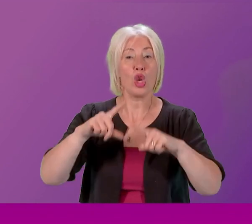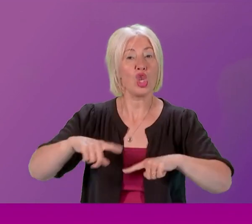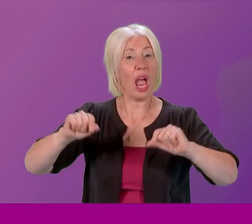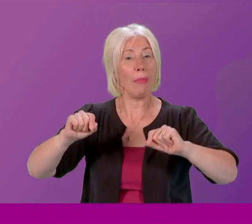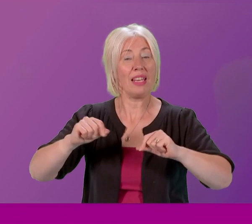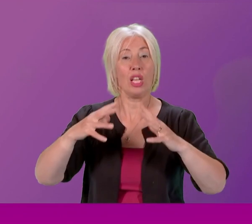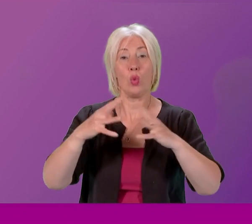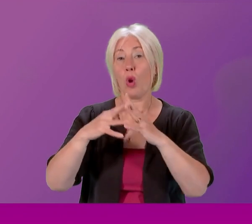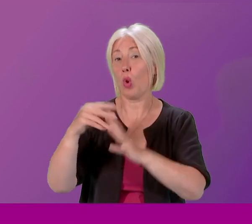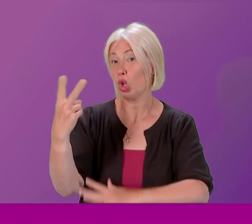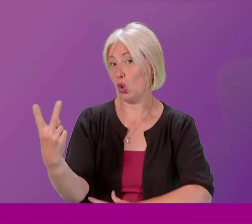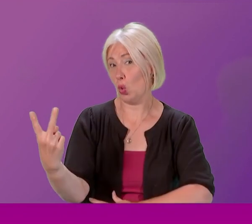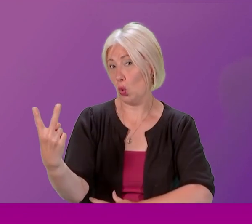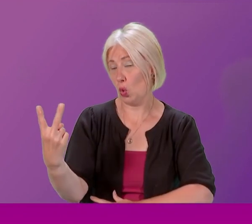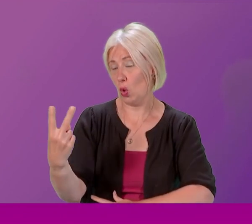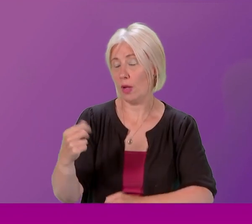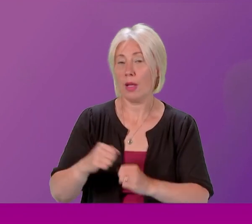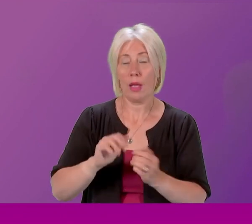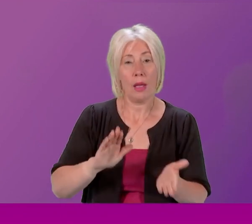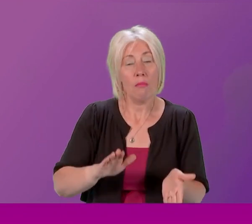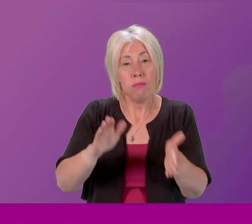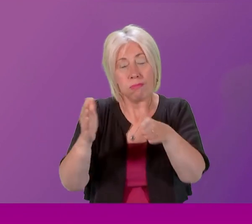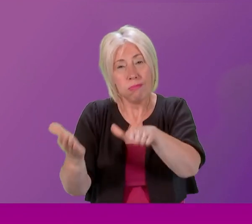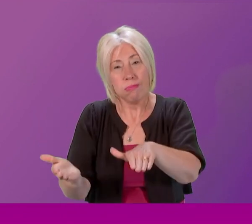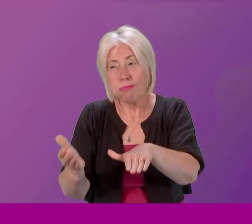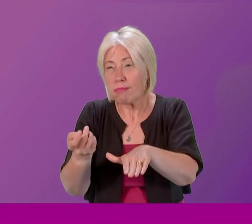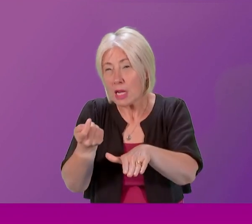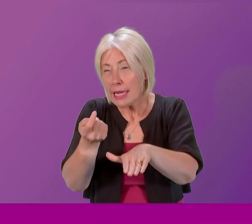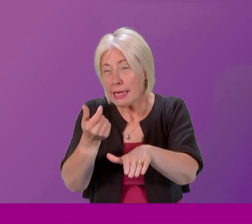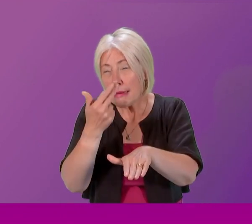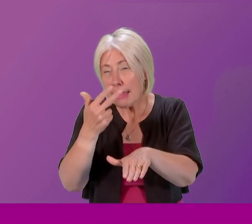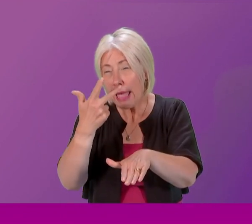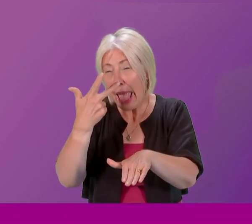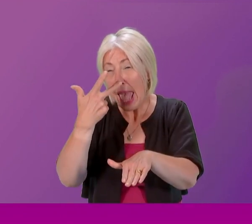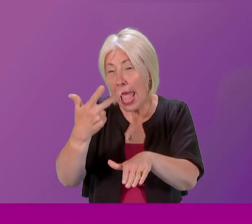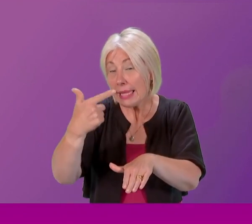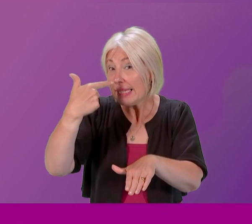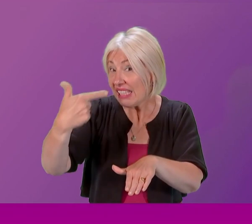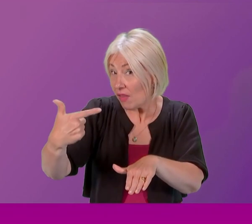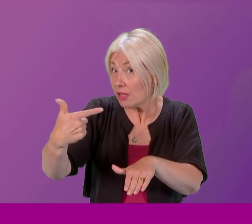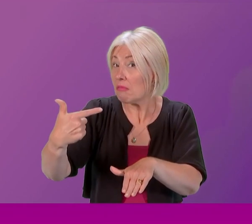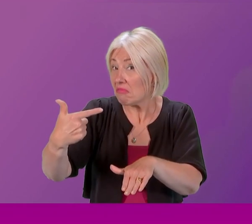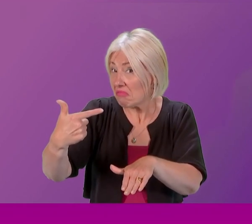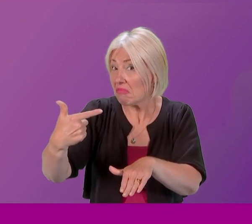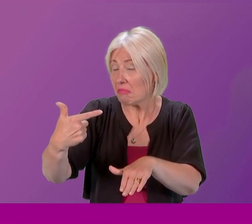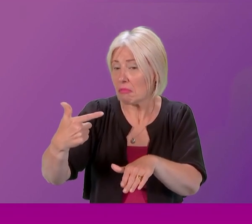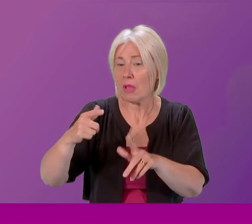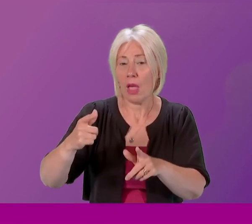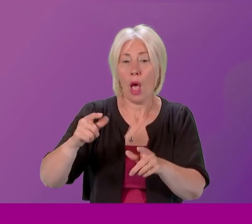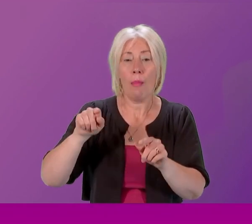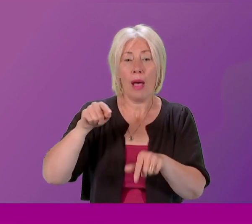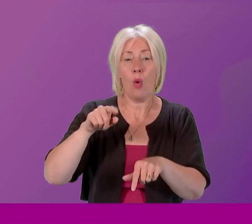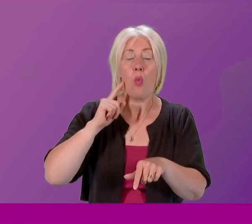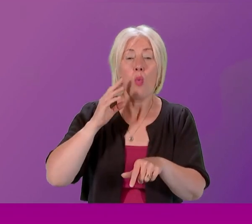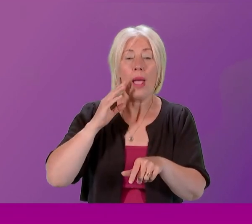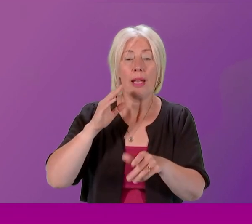World War. He died when he was nearly 87. And we were